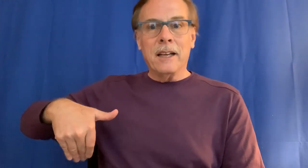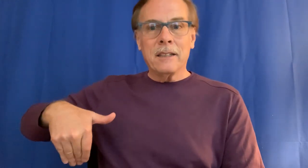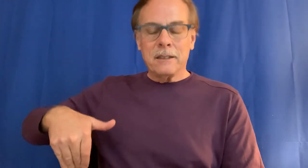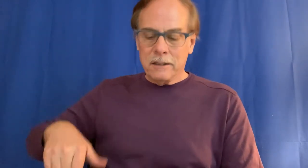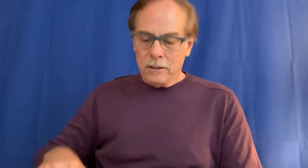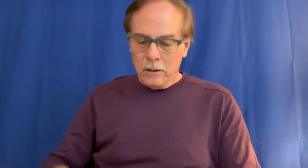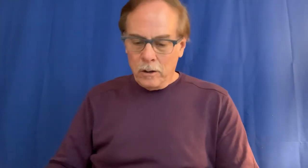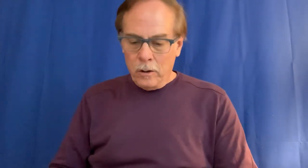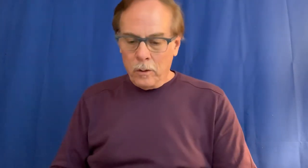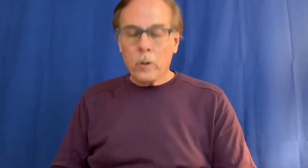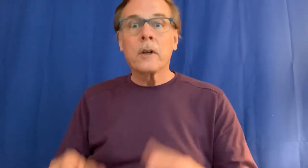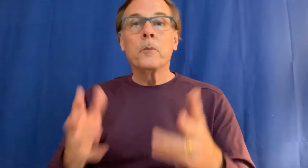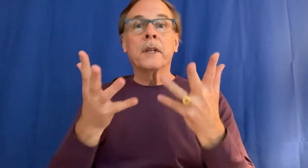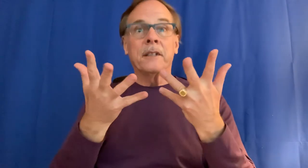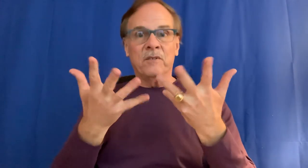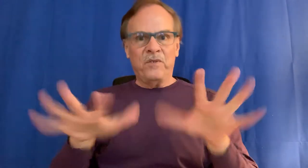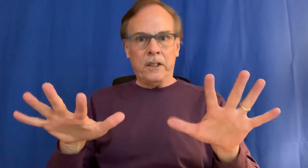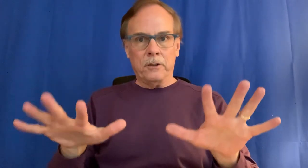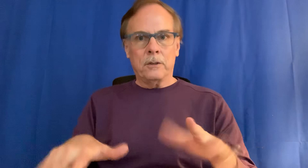not yet, or completed,